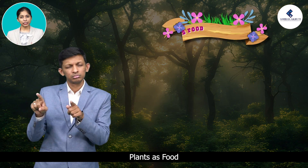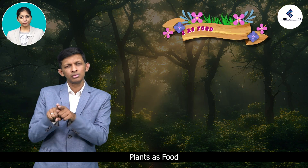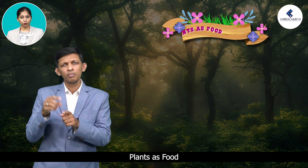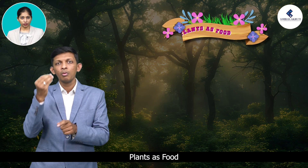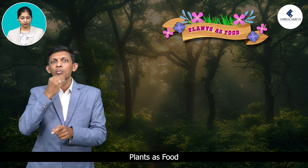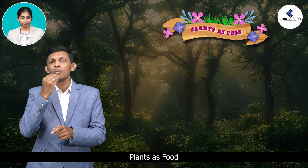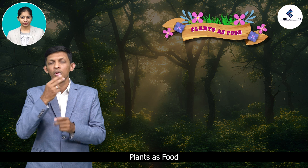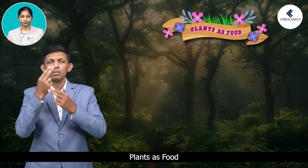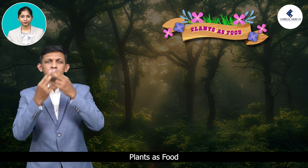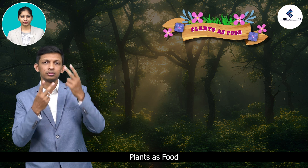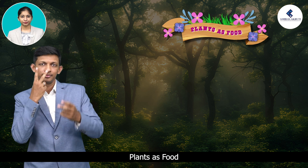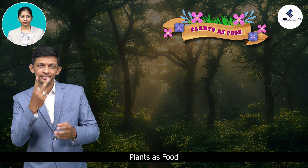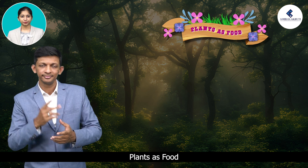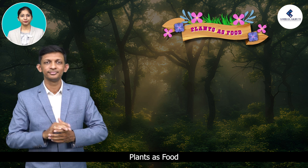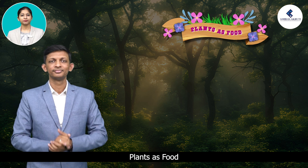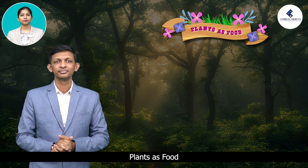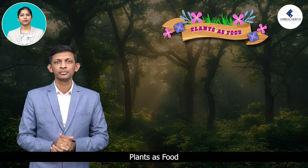Plants as food.